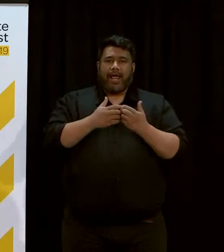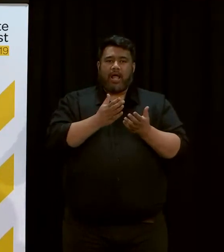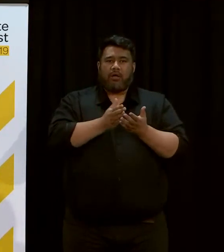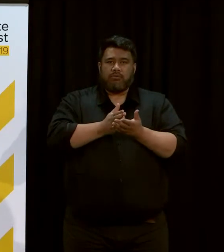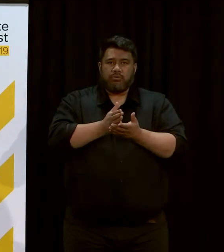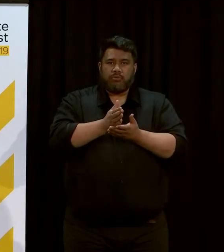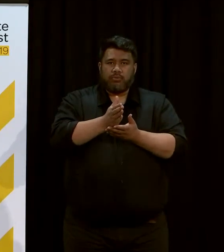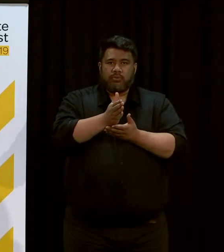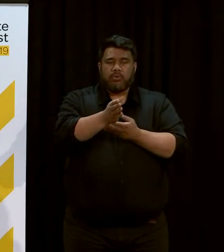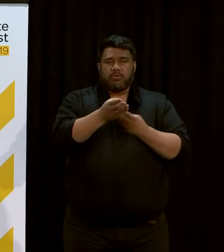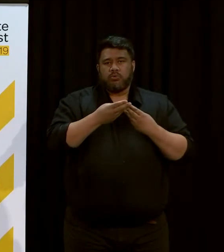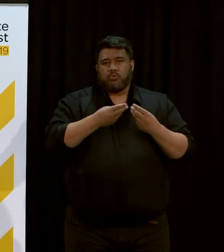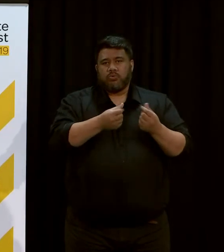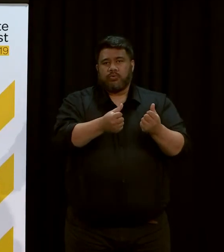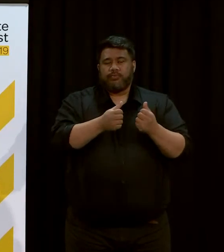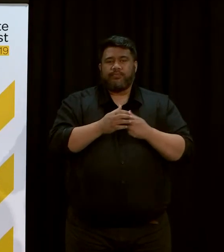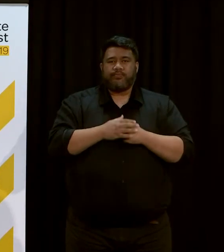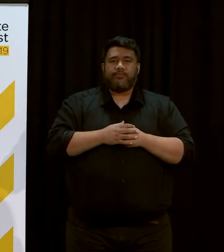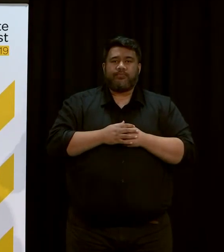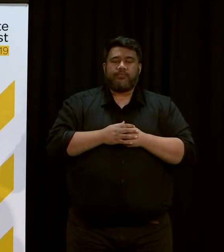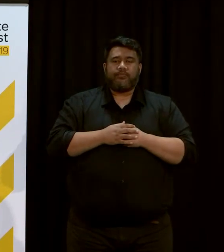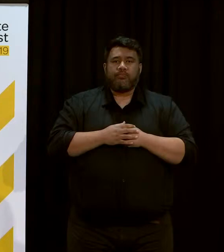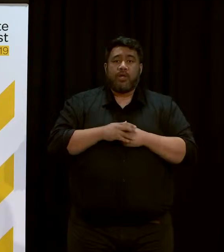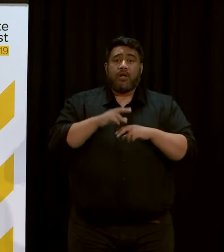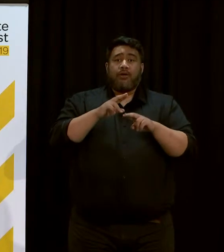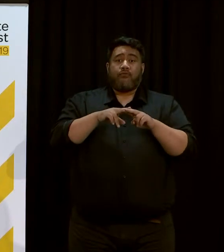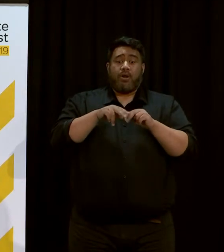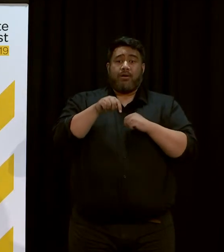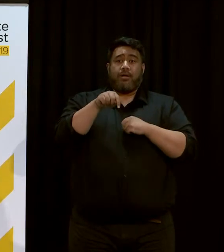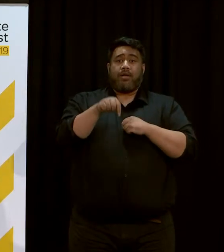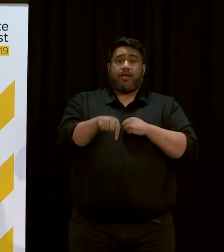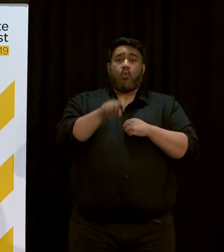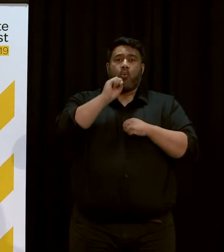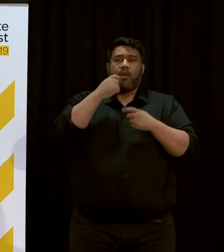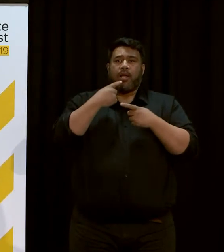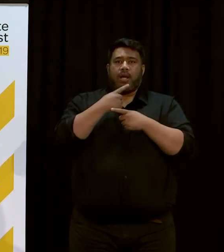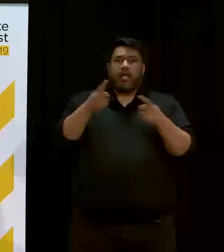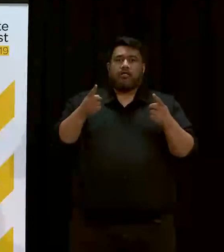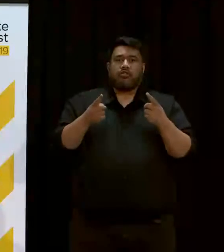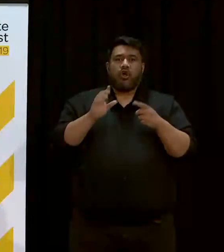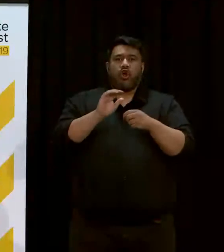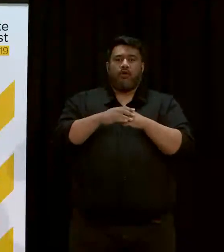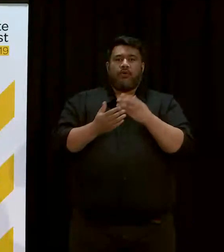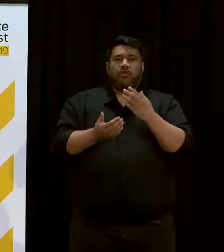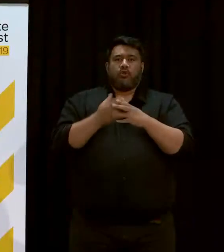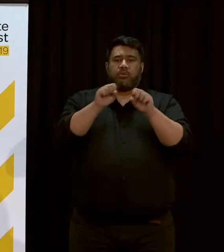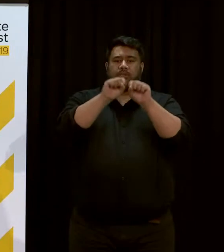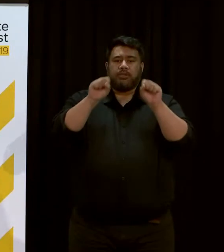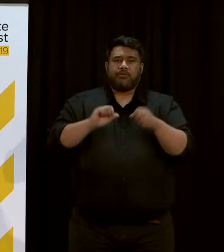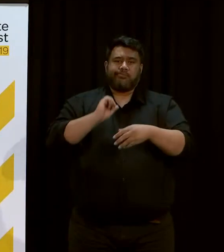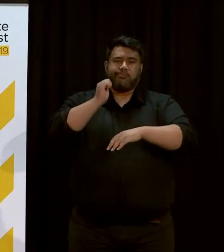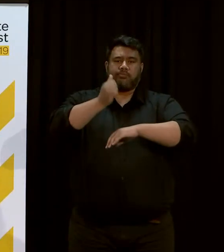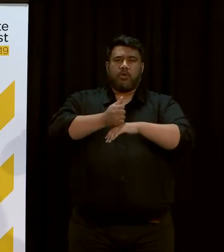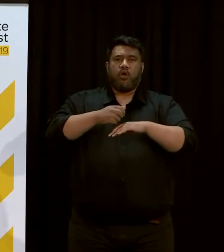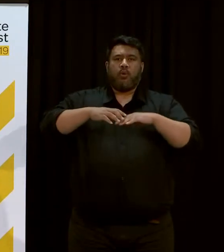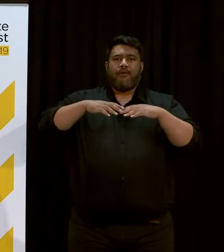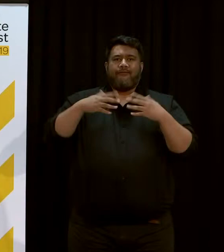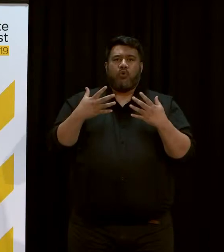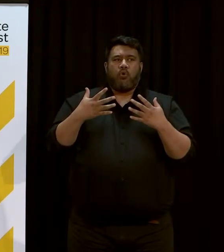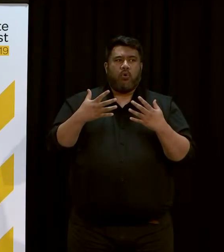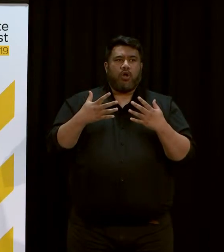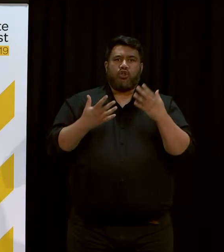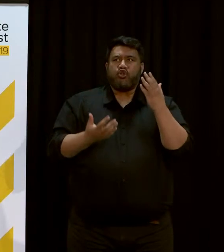about the next few weeks, on Friday, we'll provide the detail around the system we will use to protect ourselves in a highly